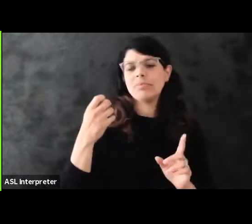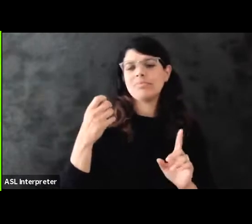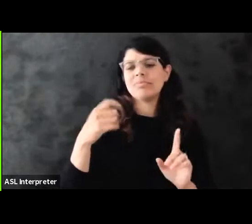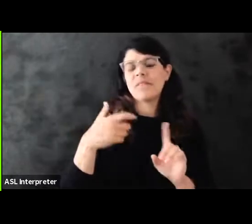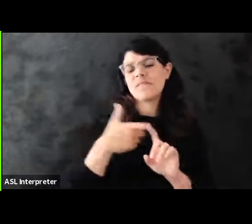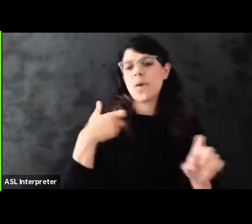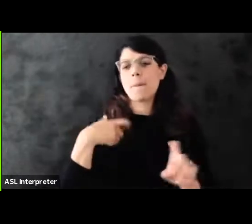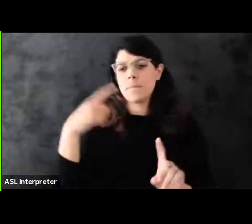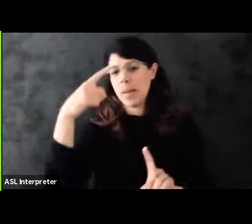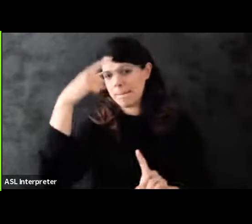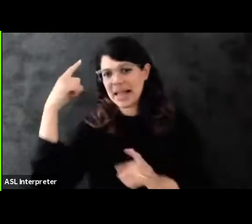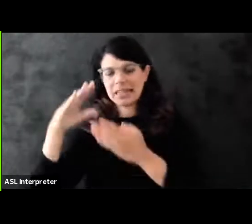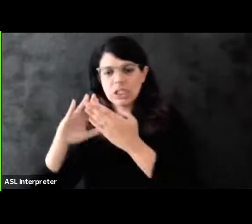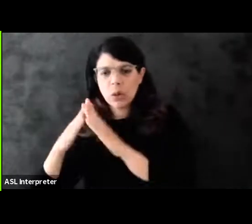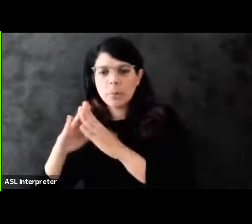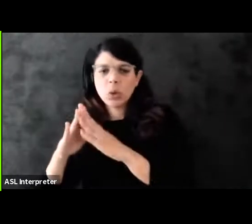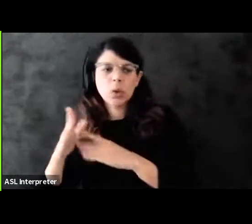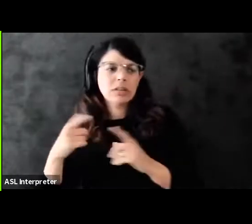particular,